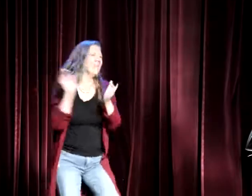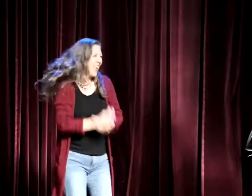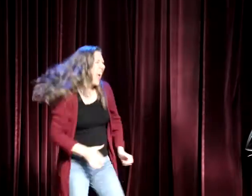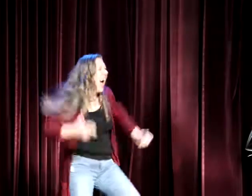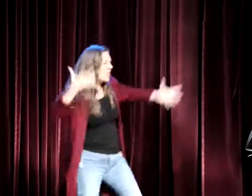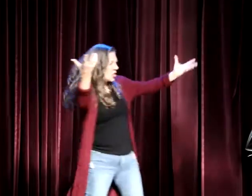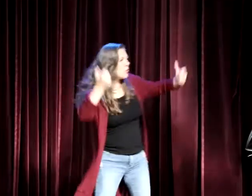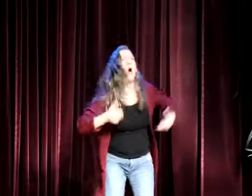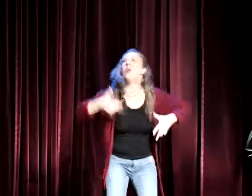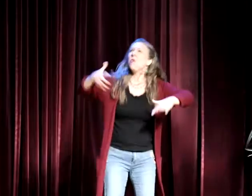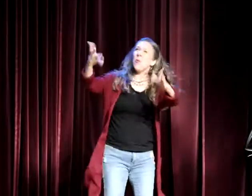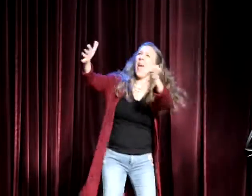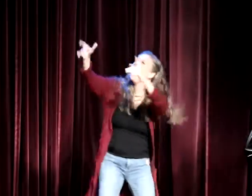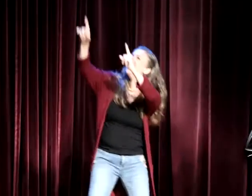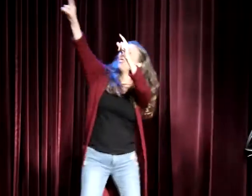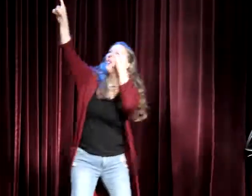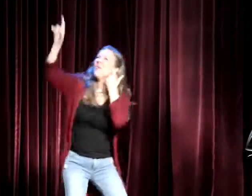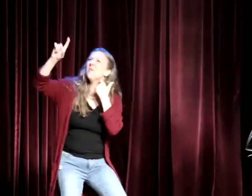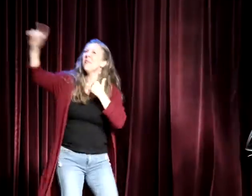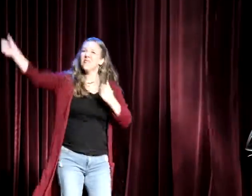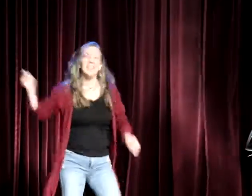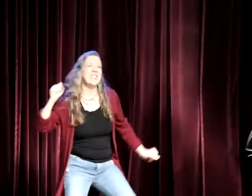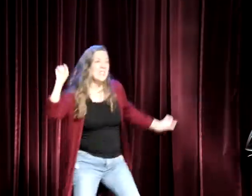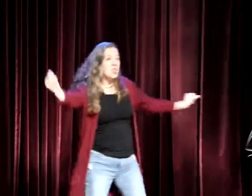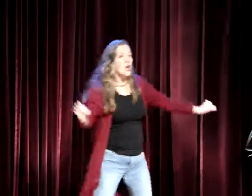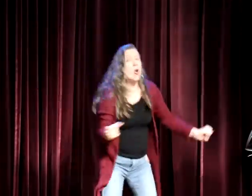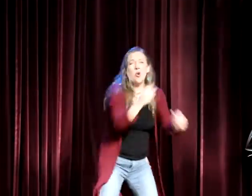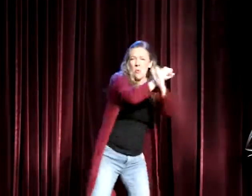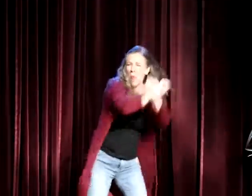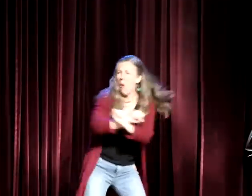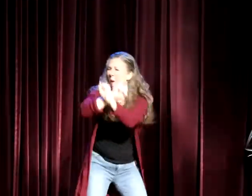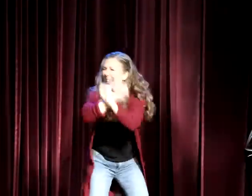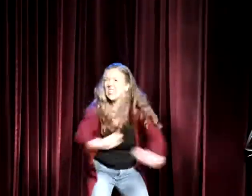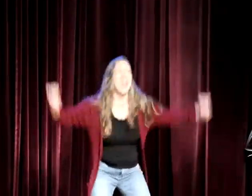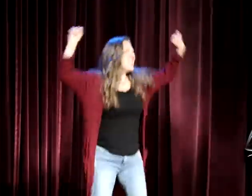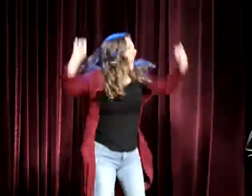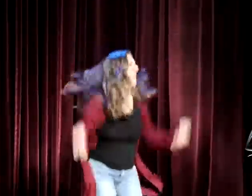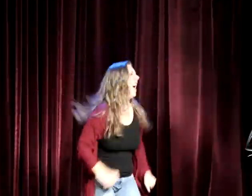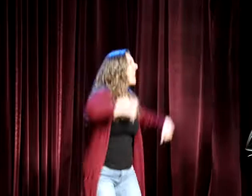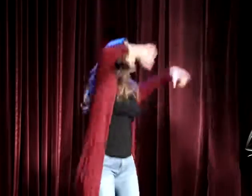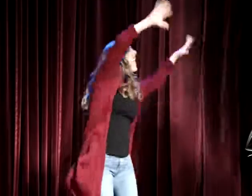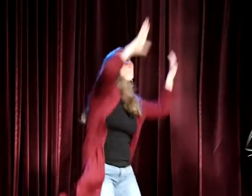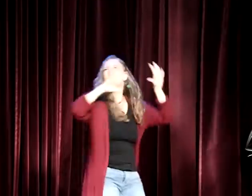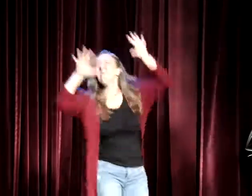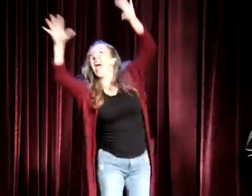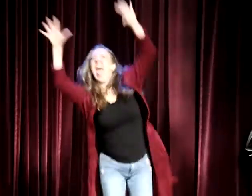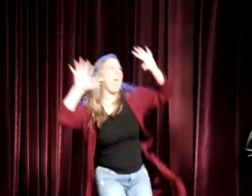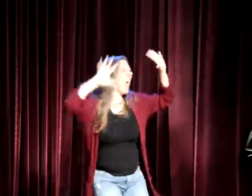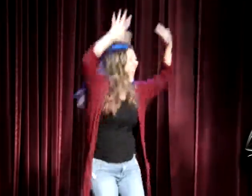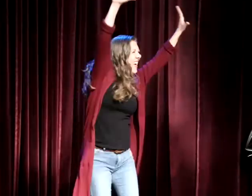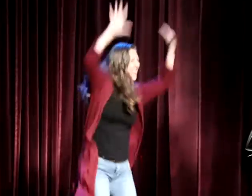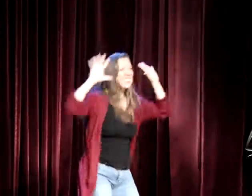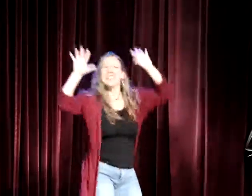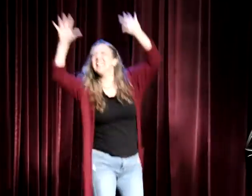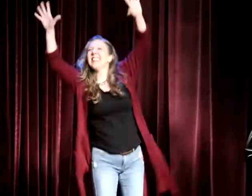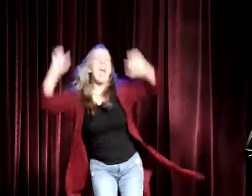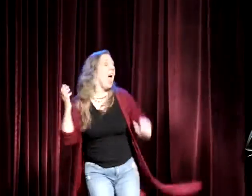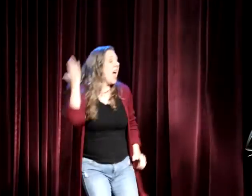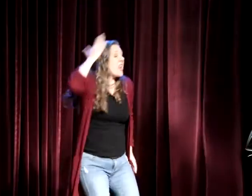just want to raise you If you walk up and down, I can't hear you, but I am in the body And